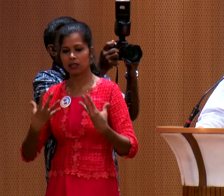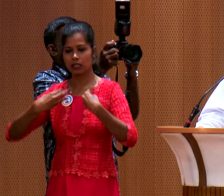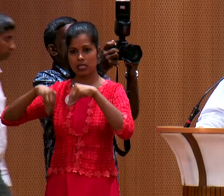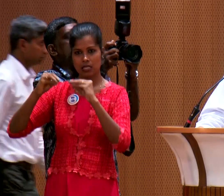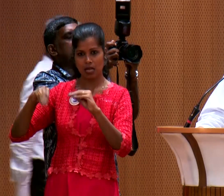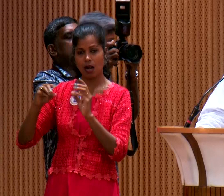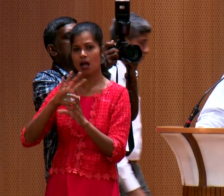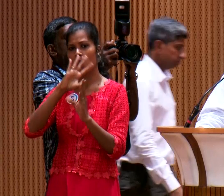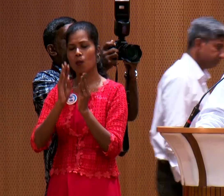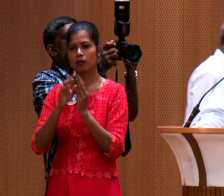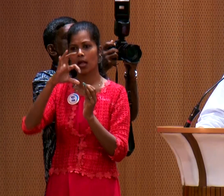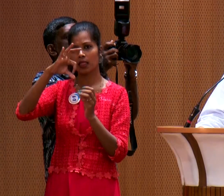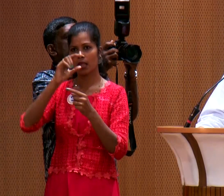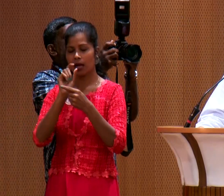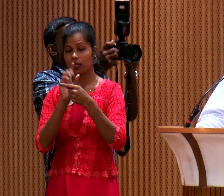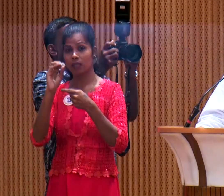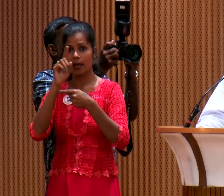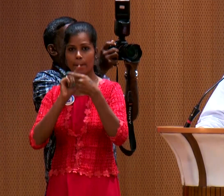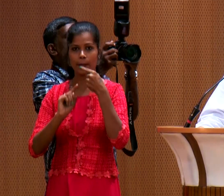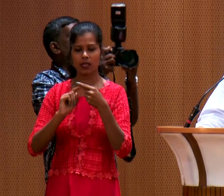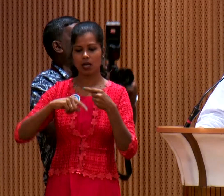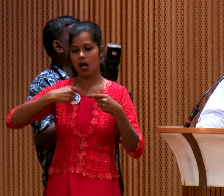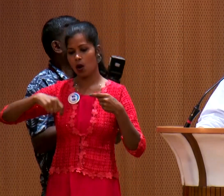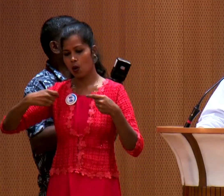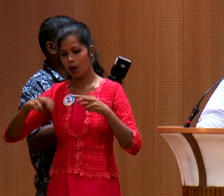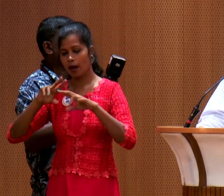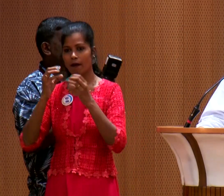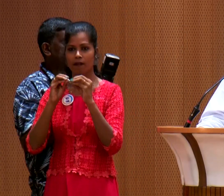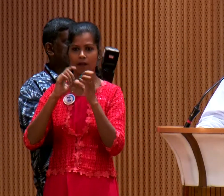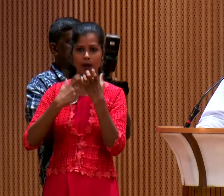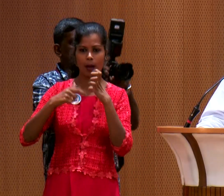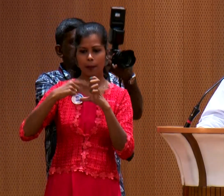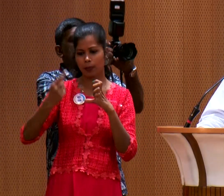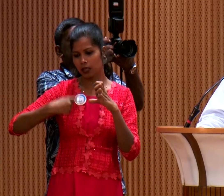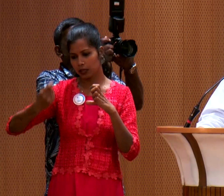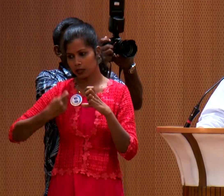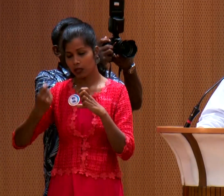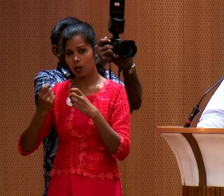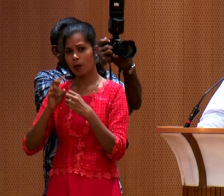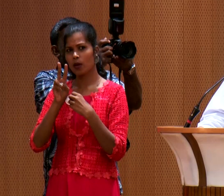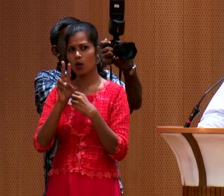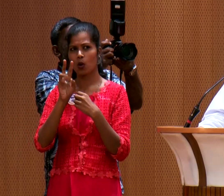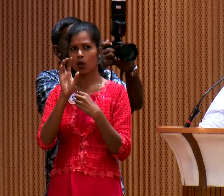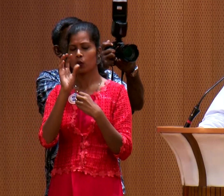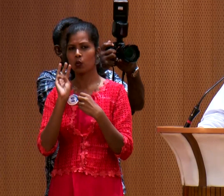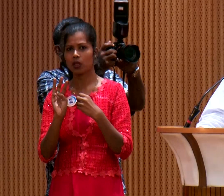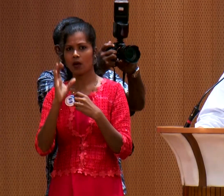of this is coir pith and coir fiber worth over 2,200